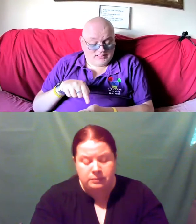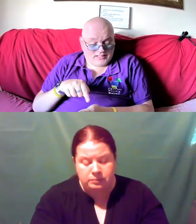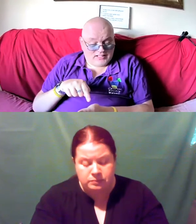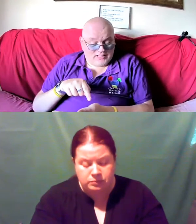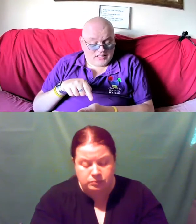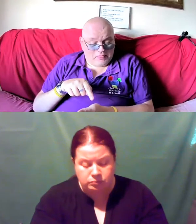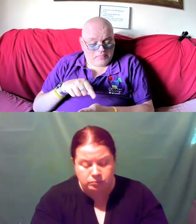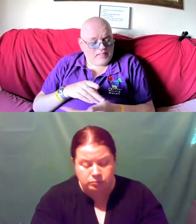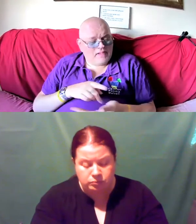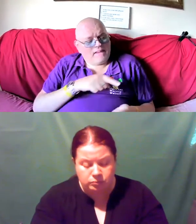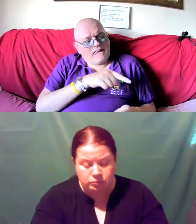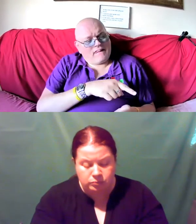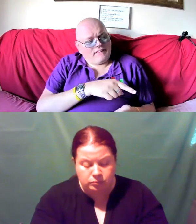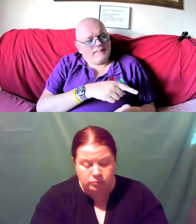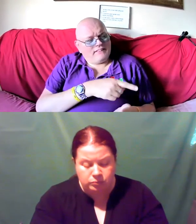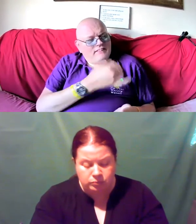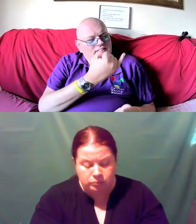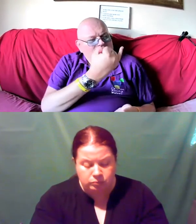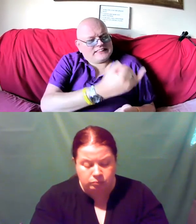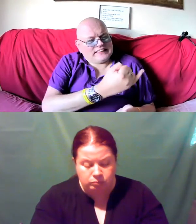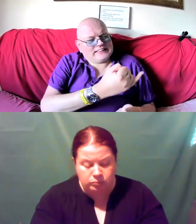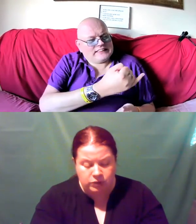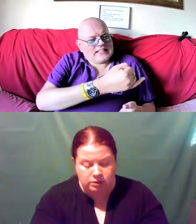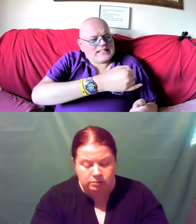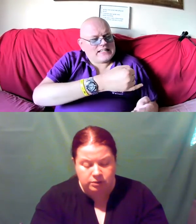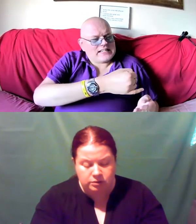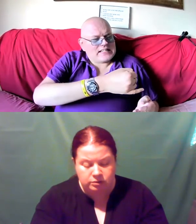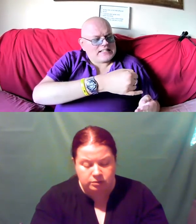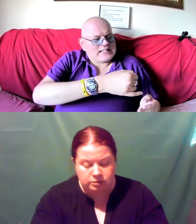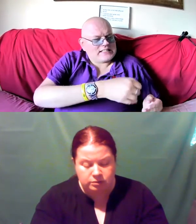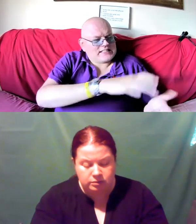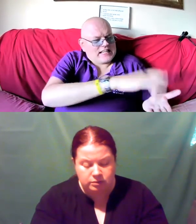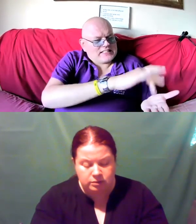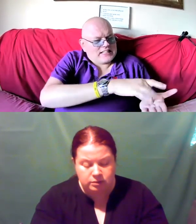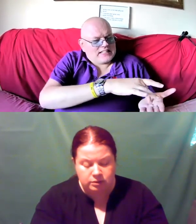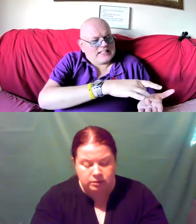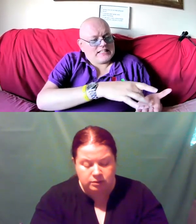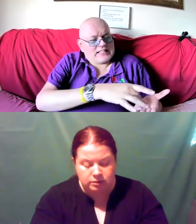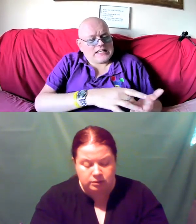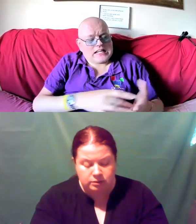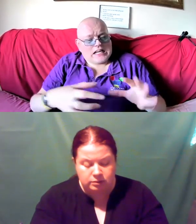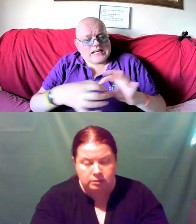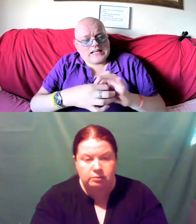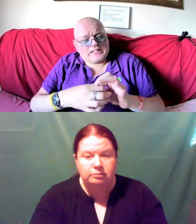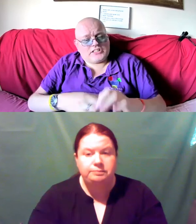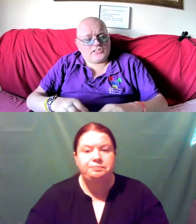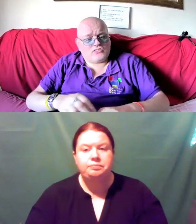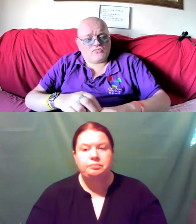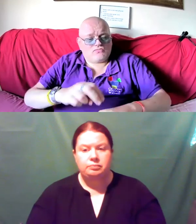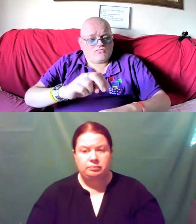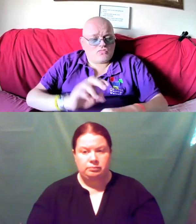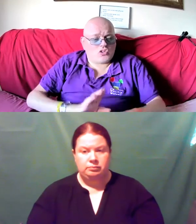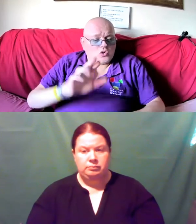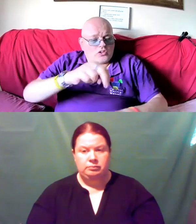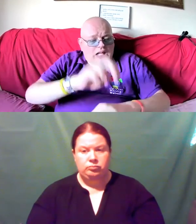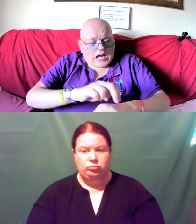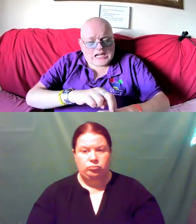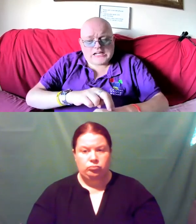offering from 6 different peace and reconciliation centres, which included Corrymeela in Northern Ireland and Coventry Cathedral.